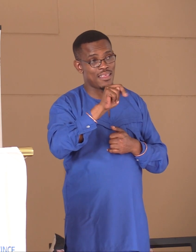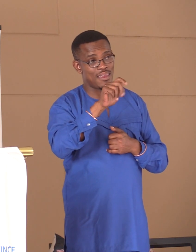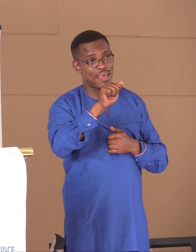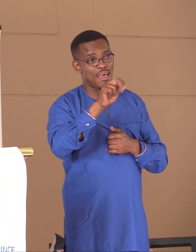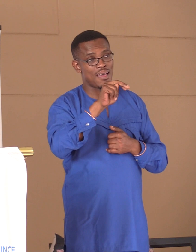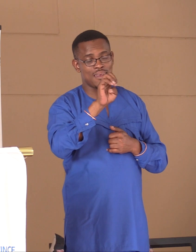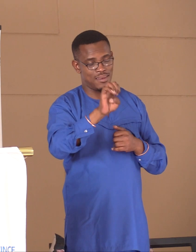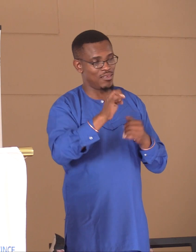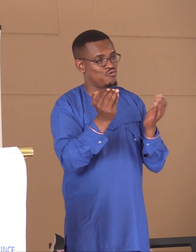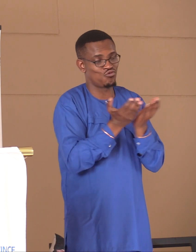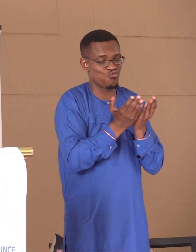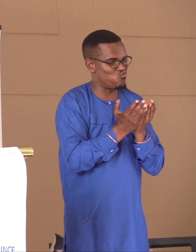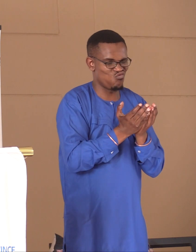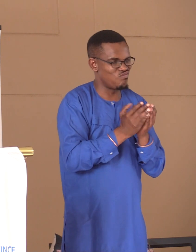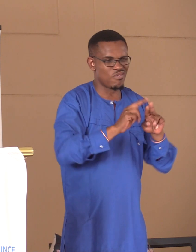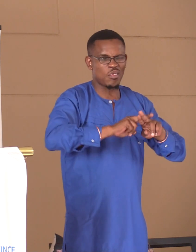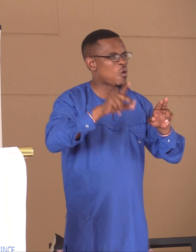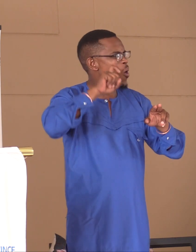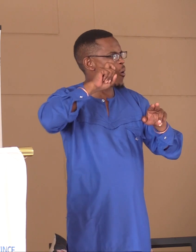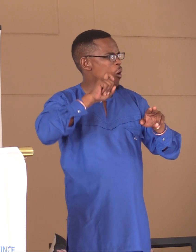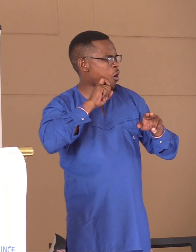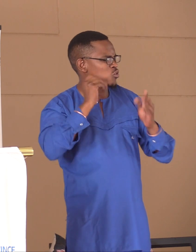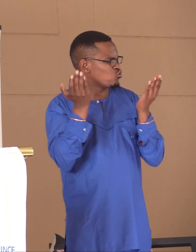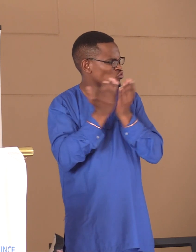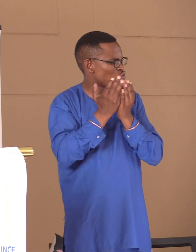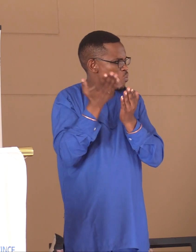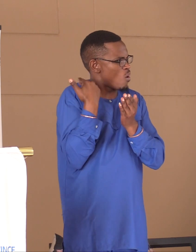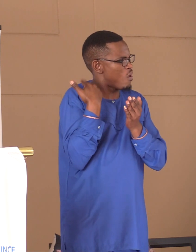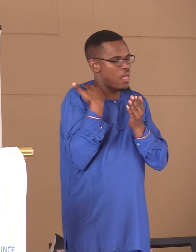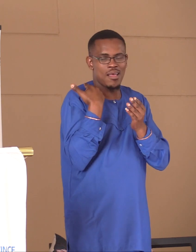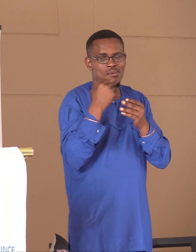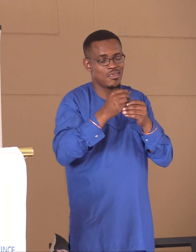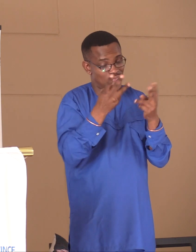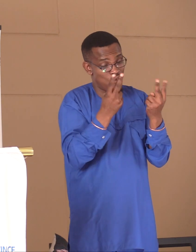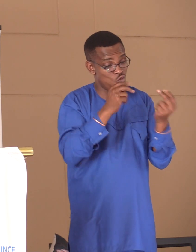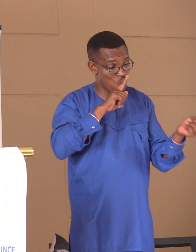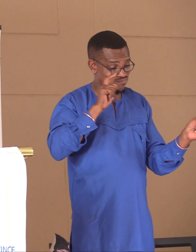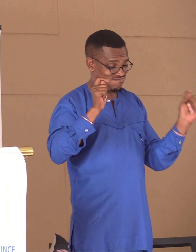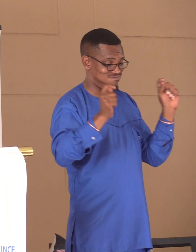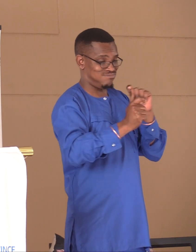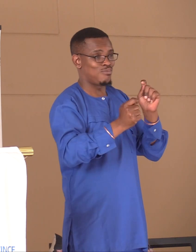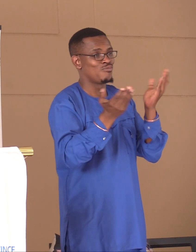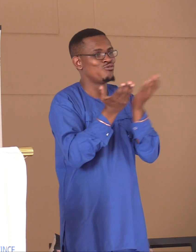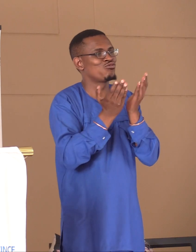Ga e sa le Mapenane ole, it's a new Mapenane, a school of specialization.